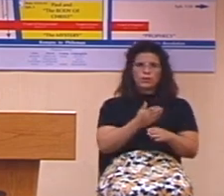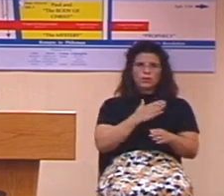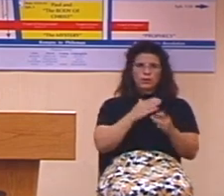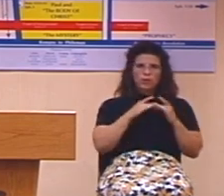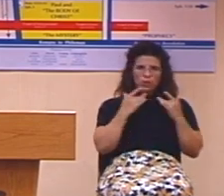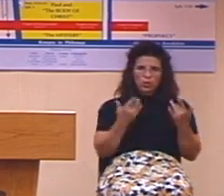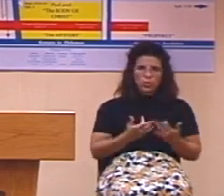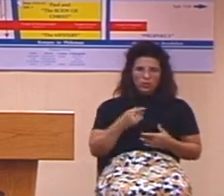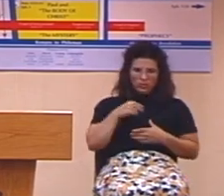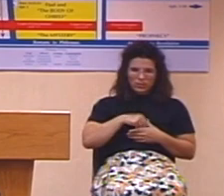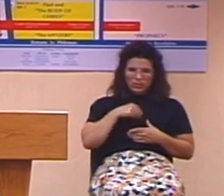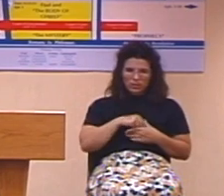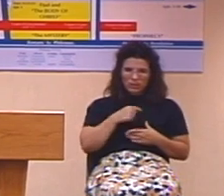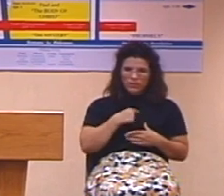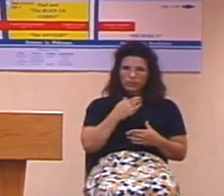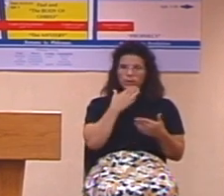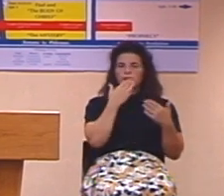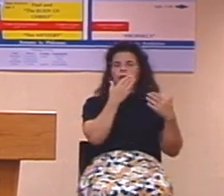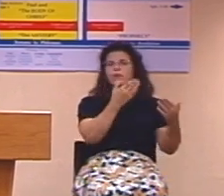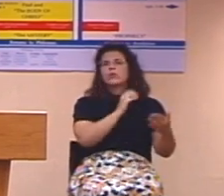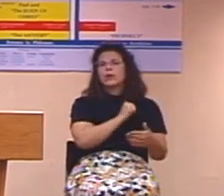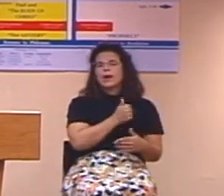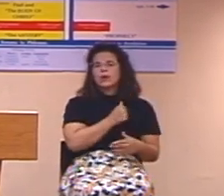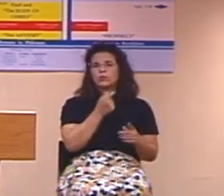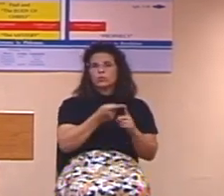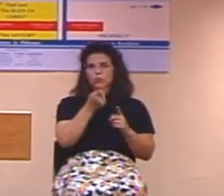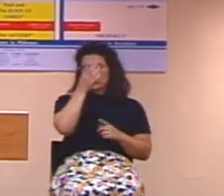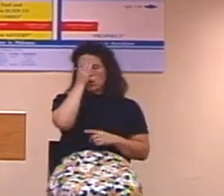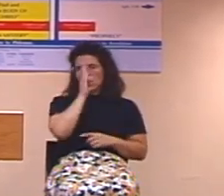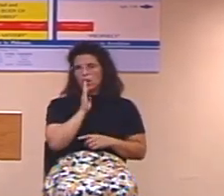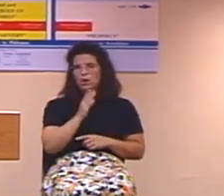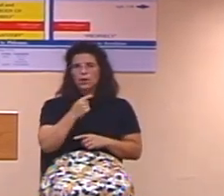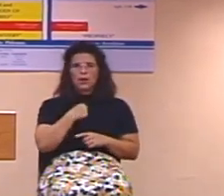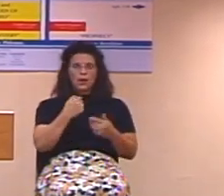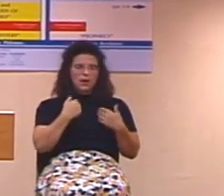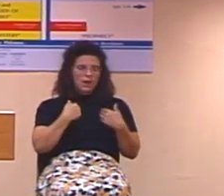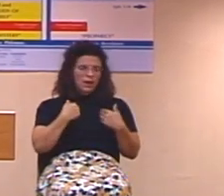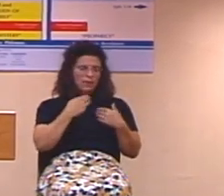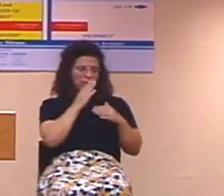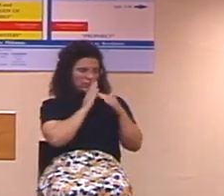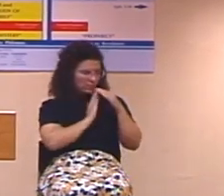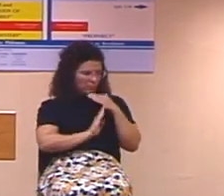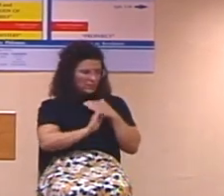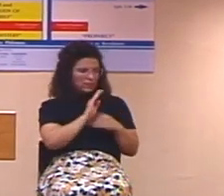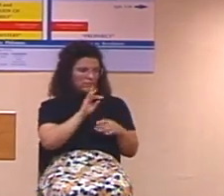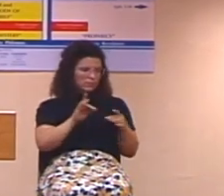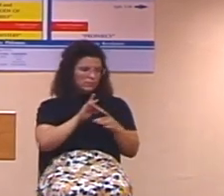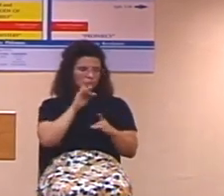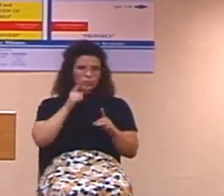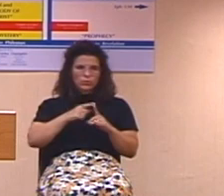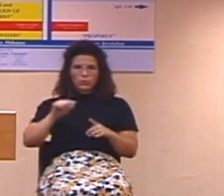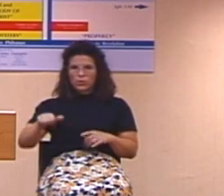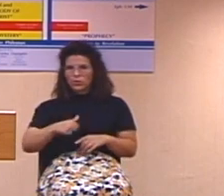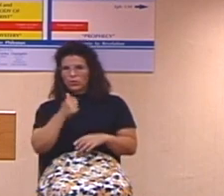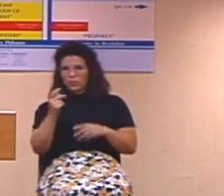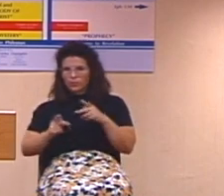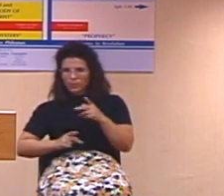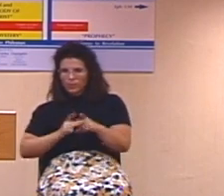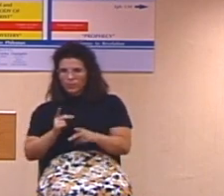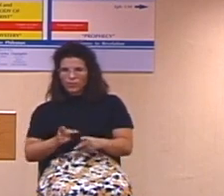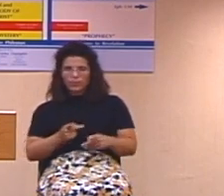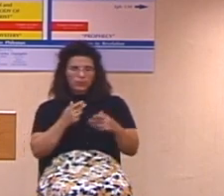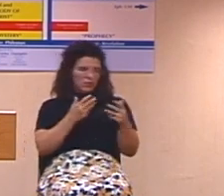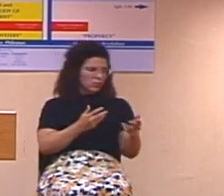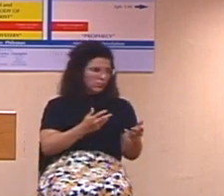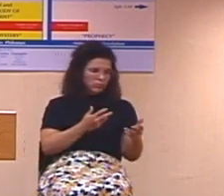of me. I got a thankful attitude to God. I got a submissive servant spirit to others. There it